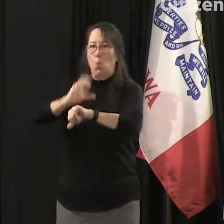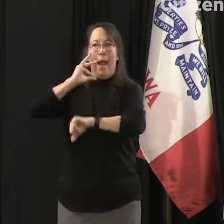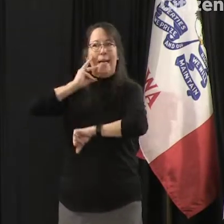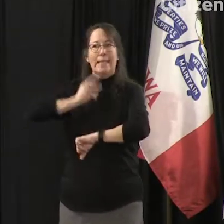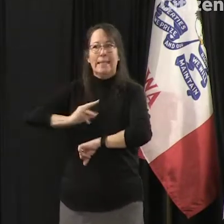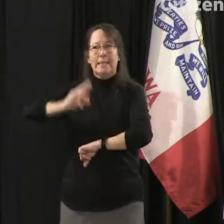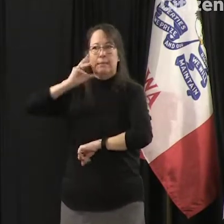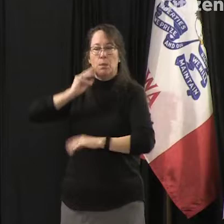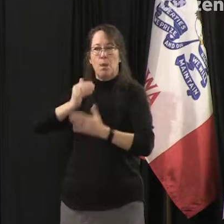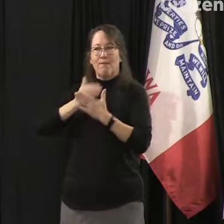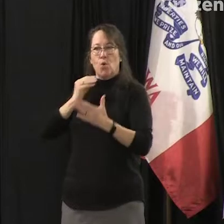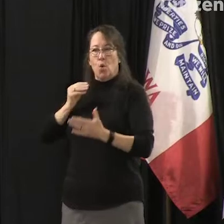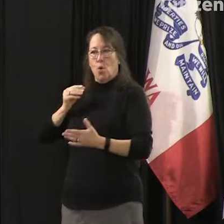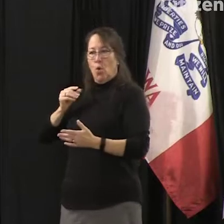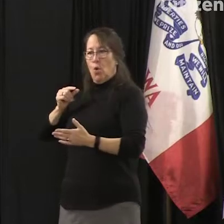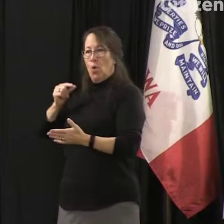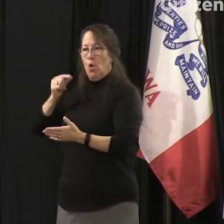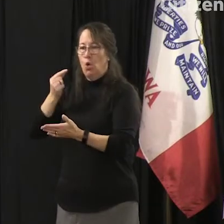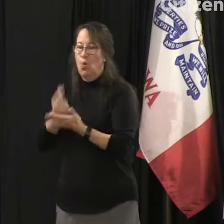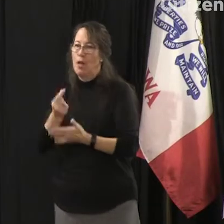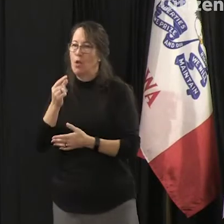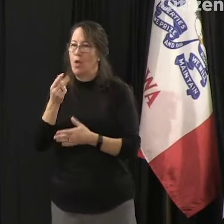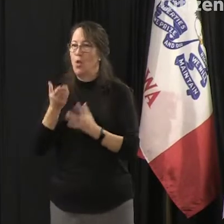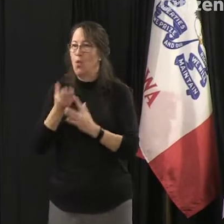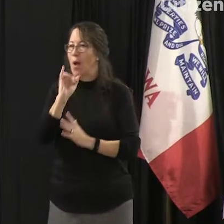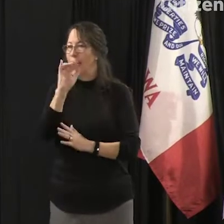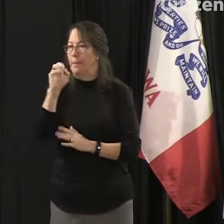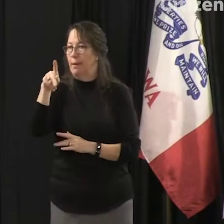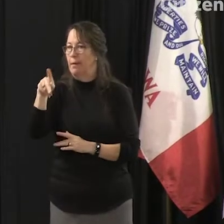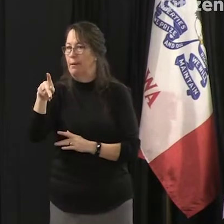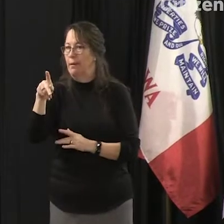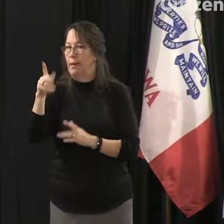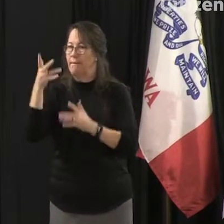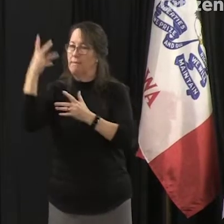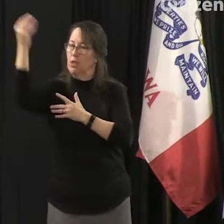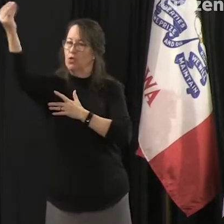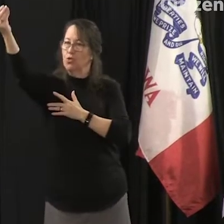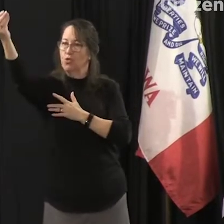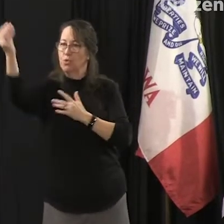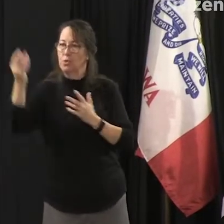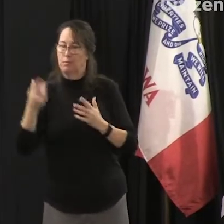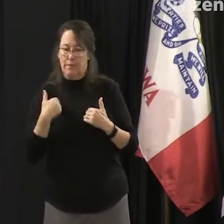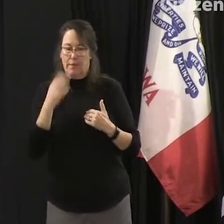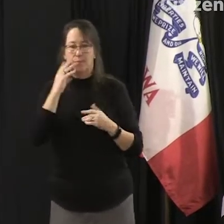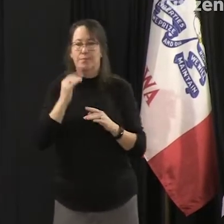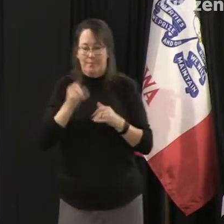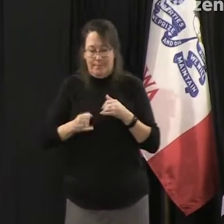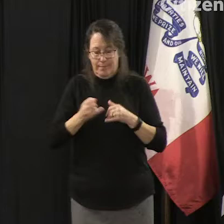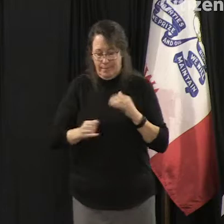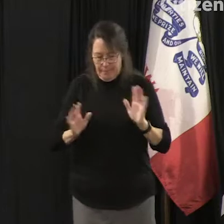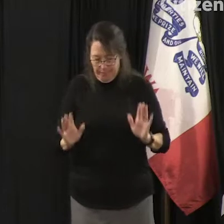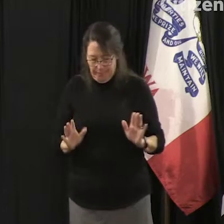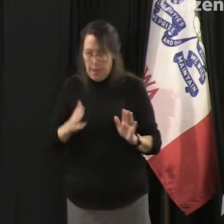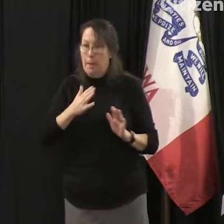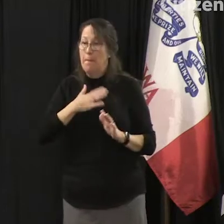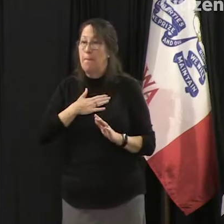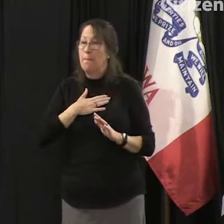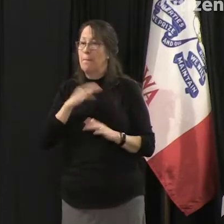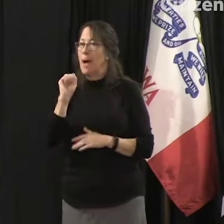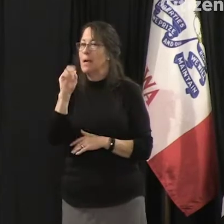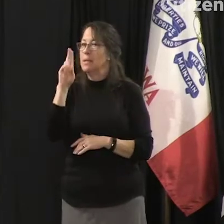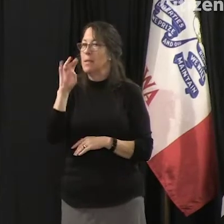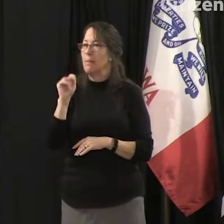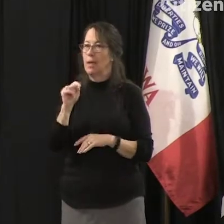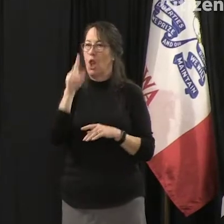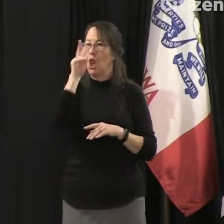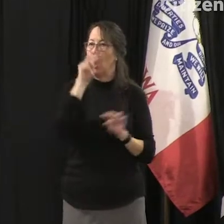experience before they finish their IEPs in school and go out. Lastly, I want to say about my summits. Look